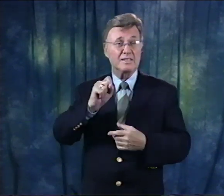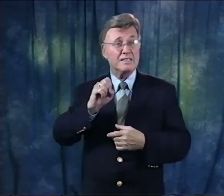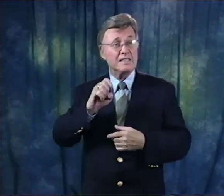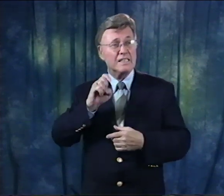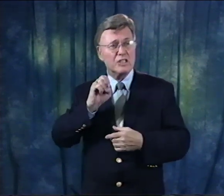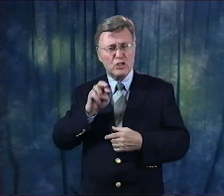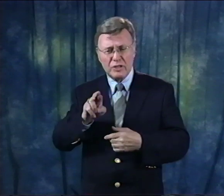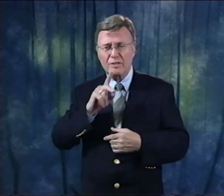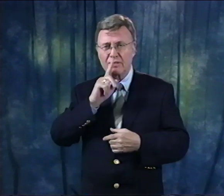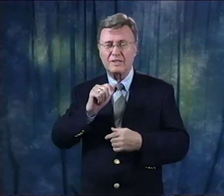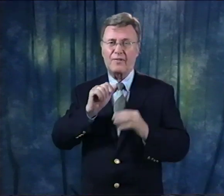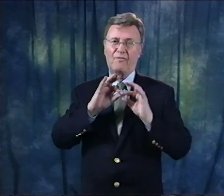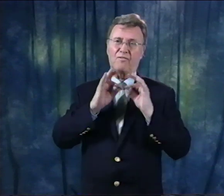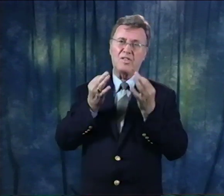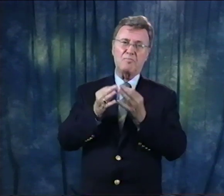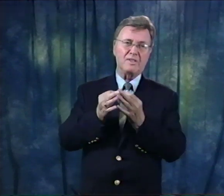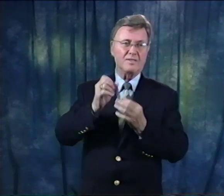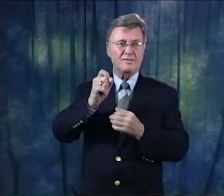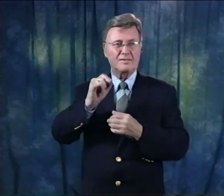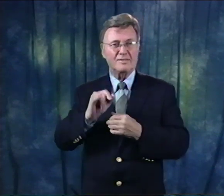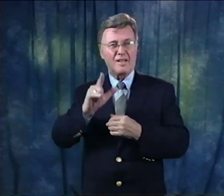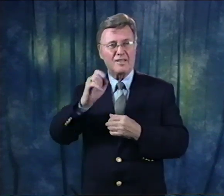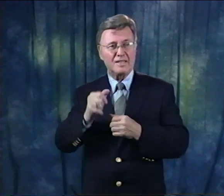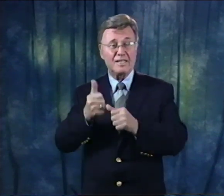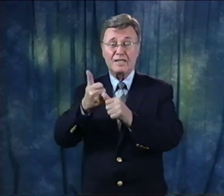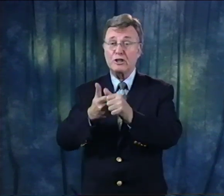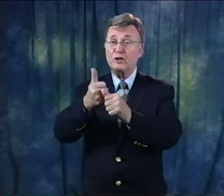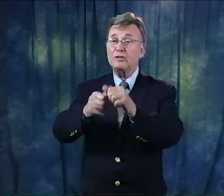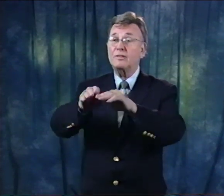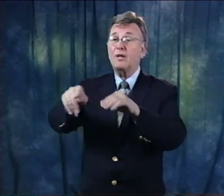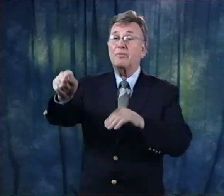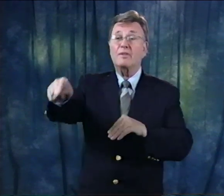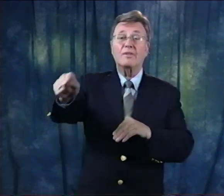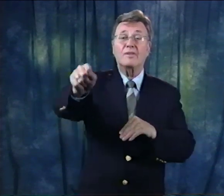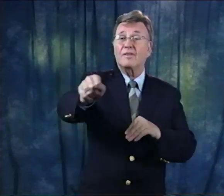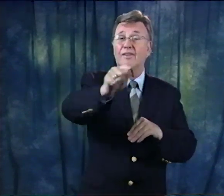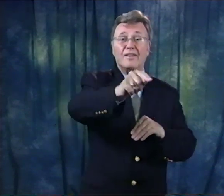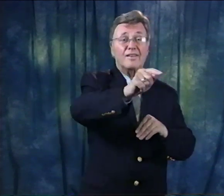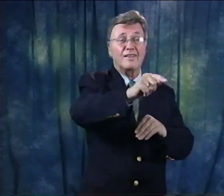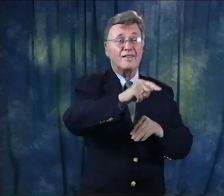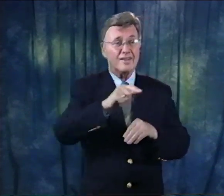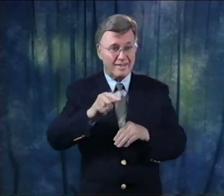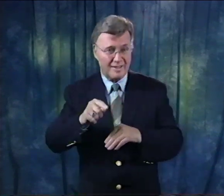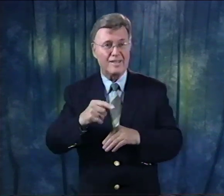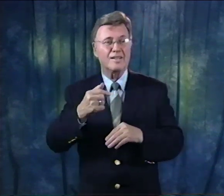this Seder is family style. Each table